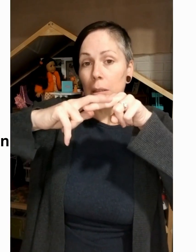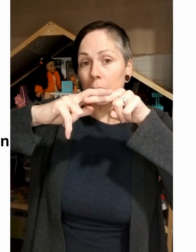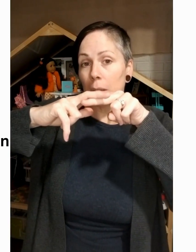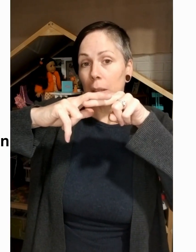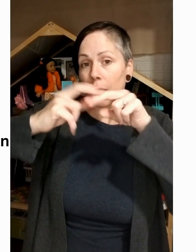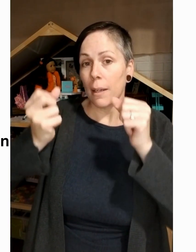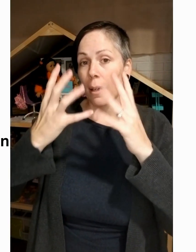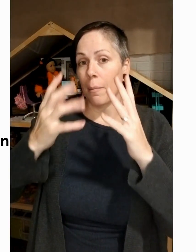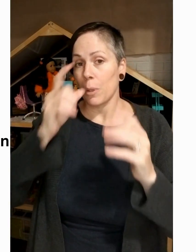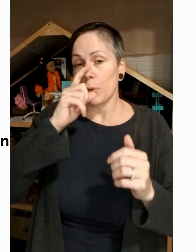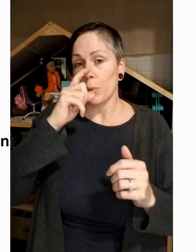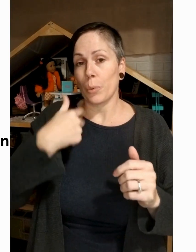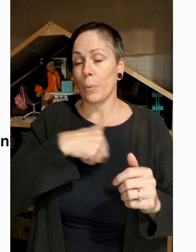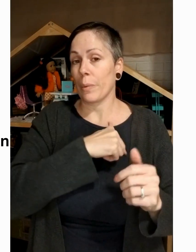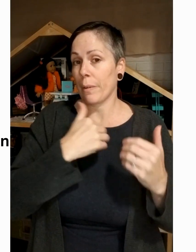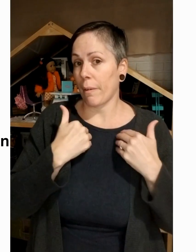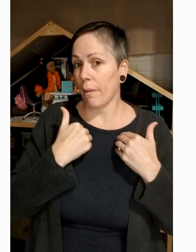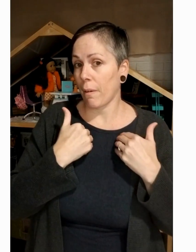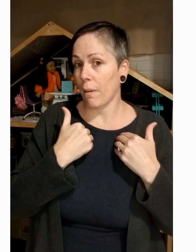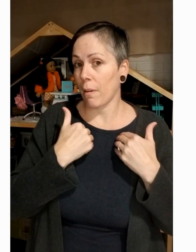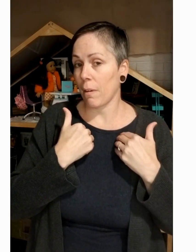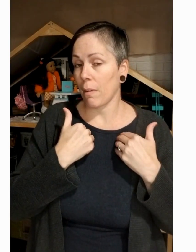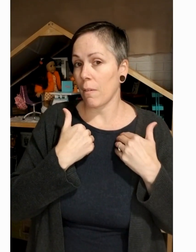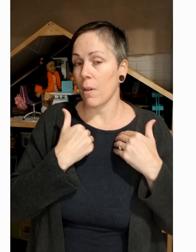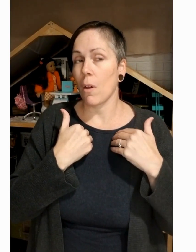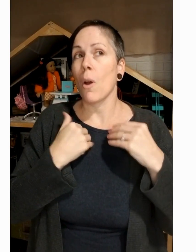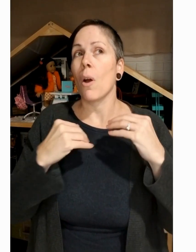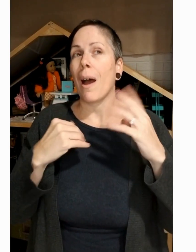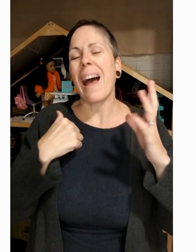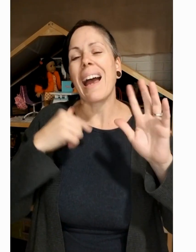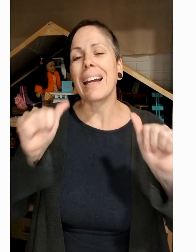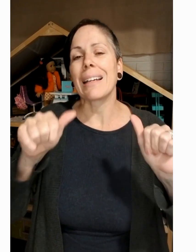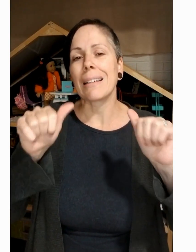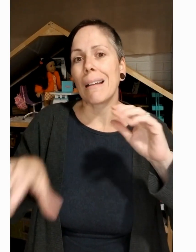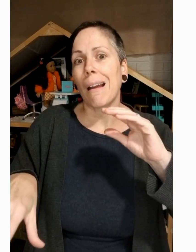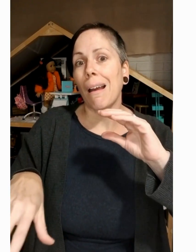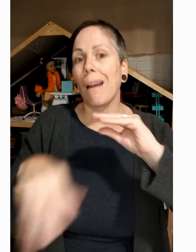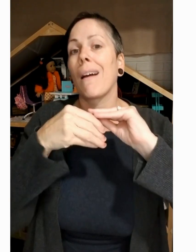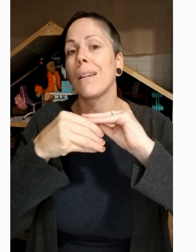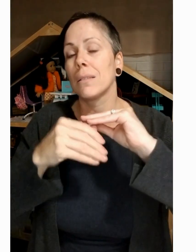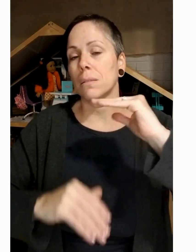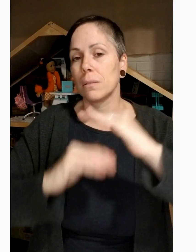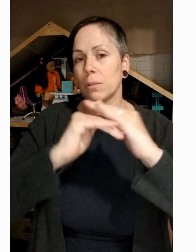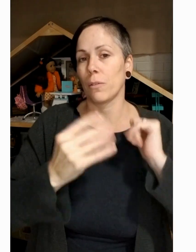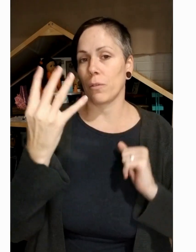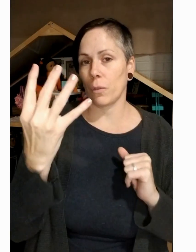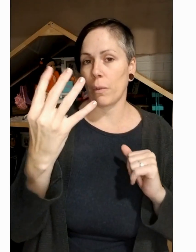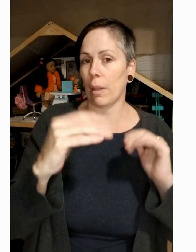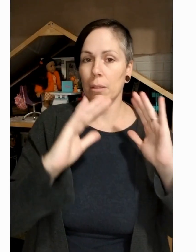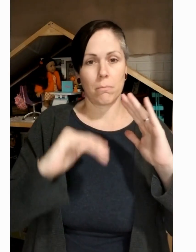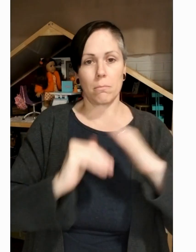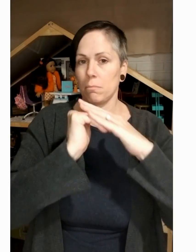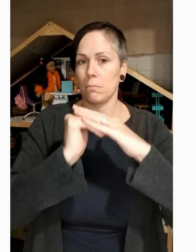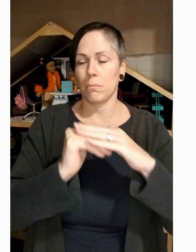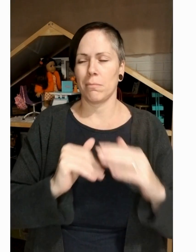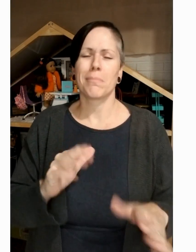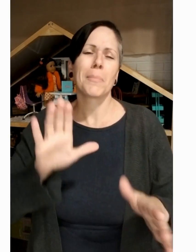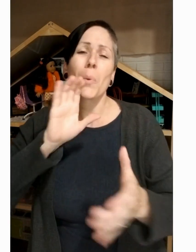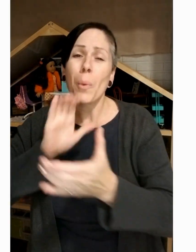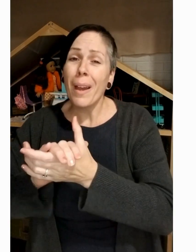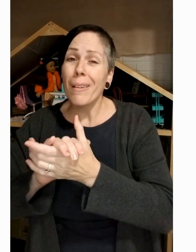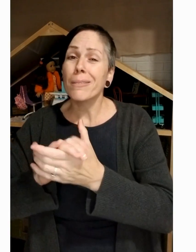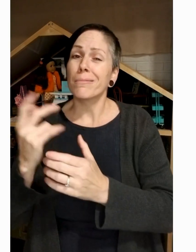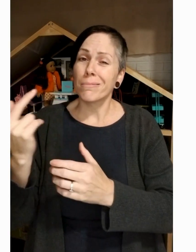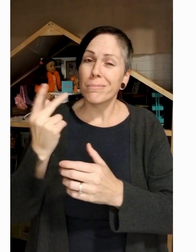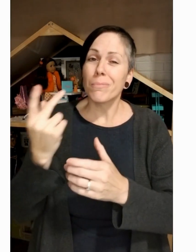count by more than 4. Now, my wife and I are both collectors, and what she brings in, as long as she sticks within